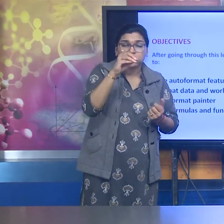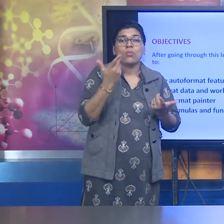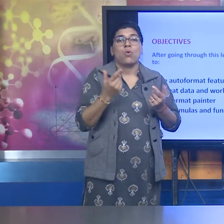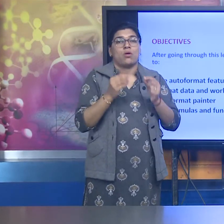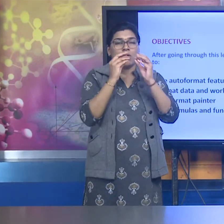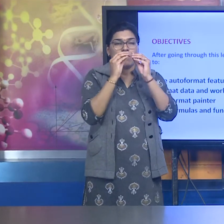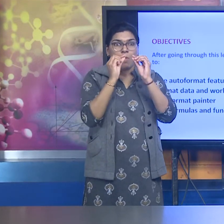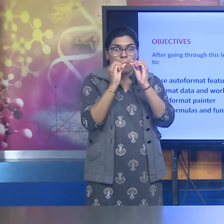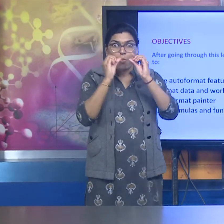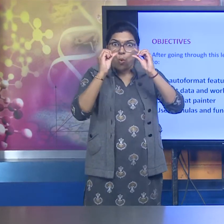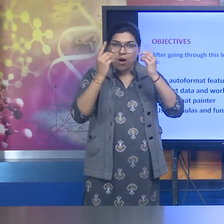use